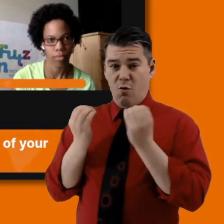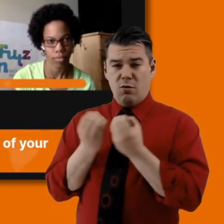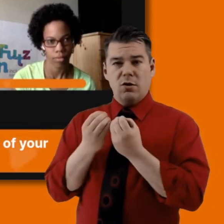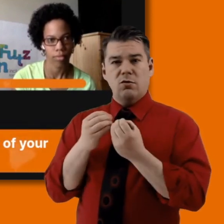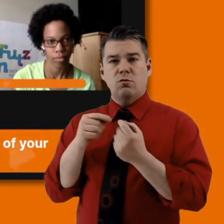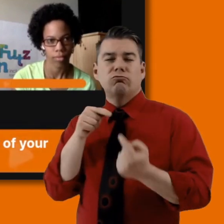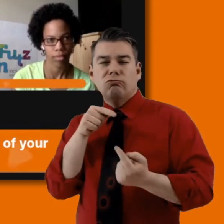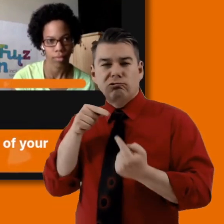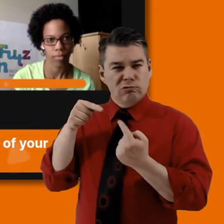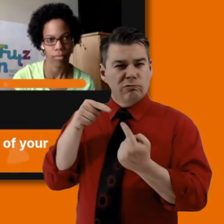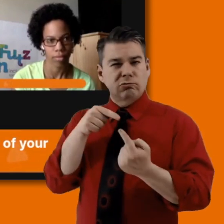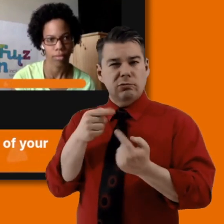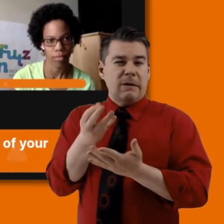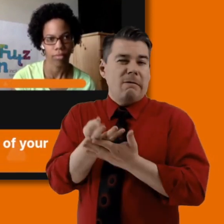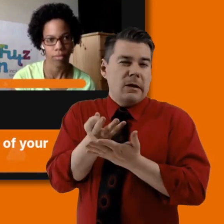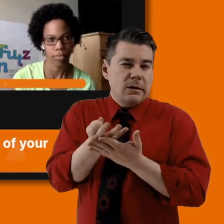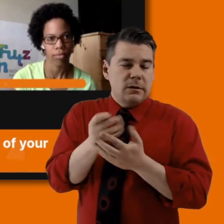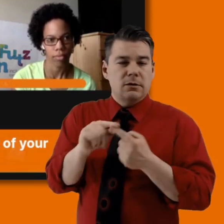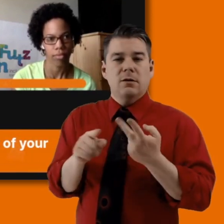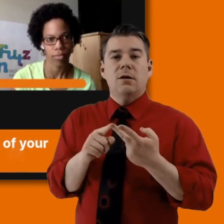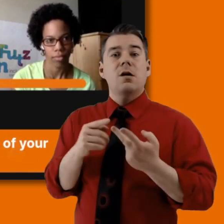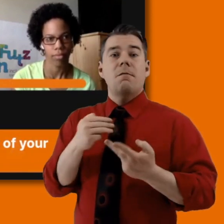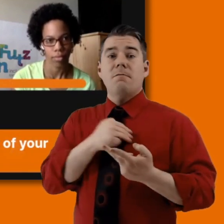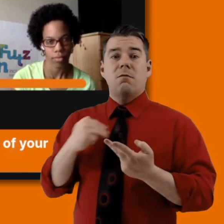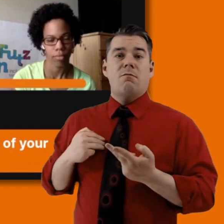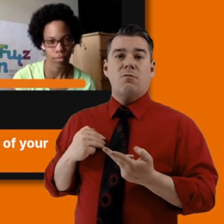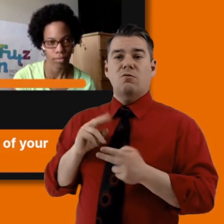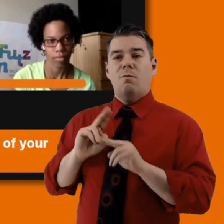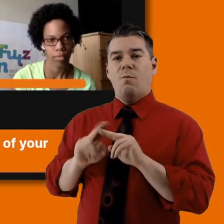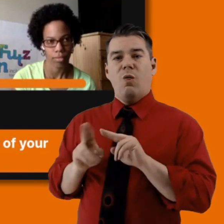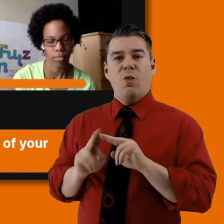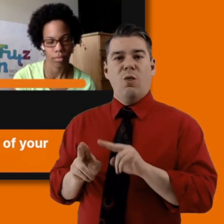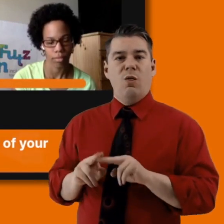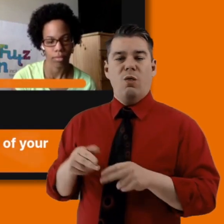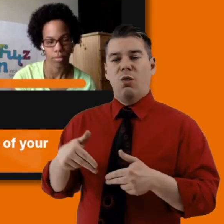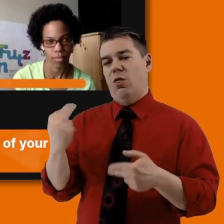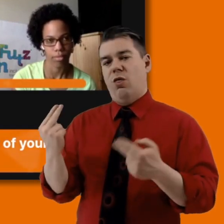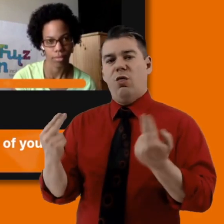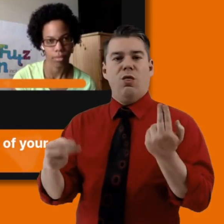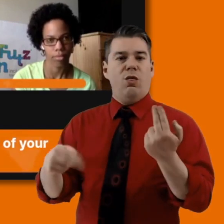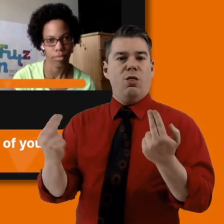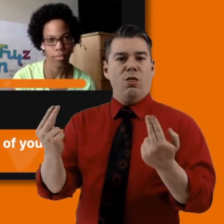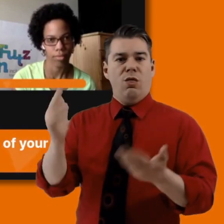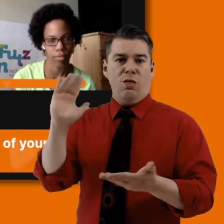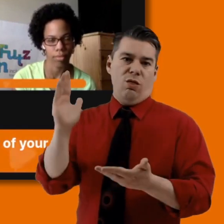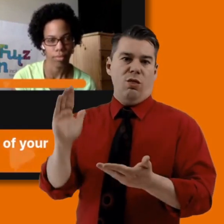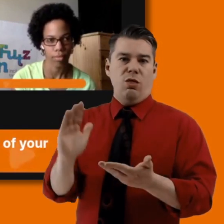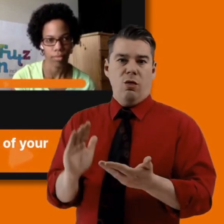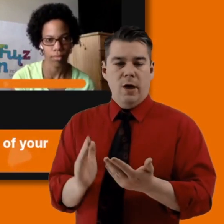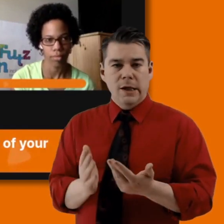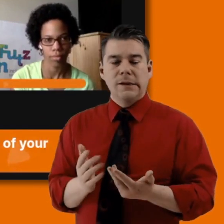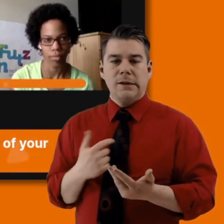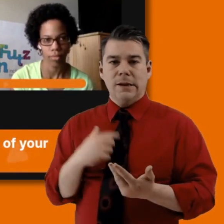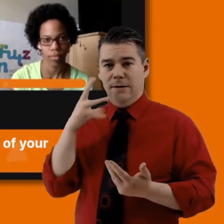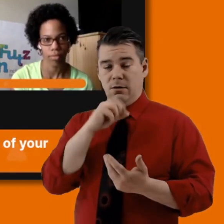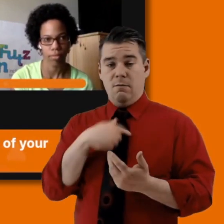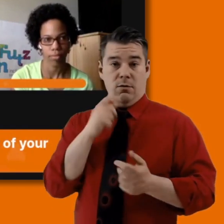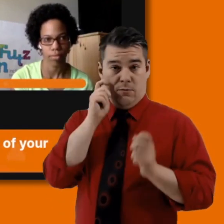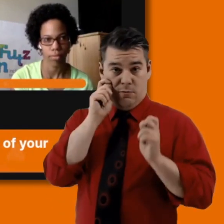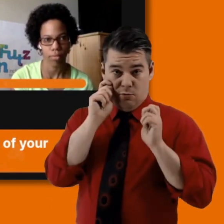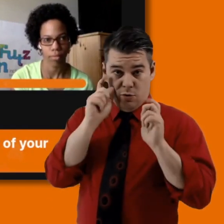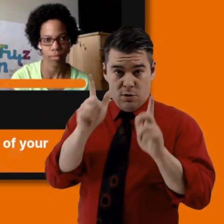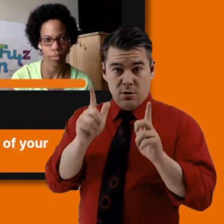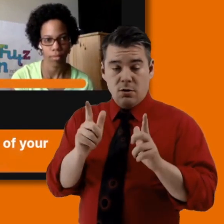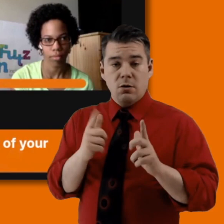little bit financially. The membership numbers were declining. And so I guess I've been